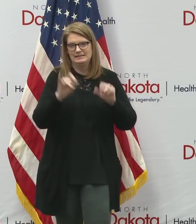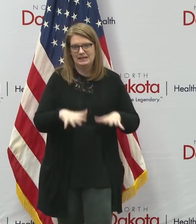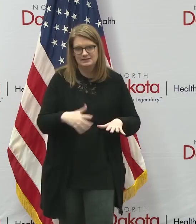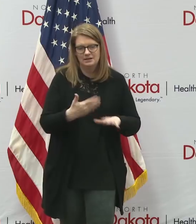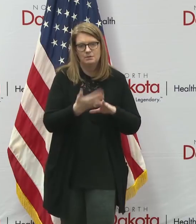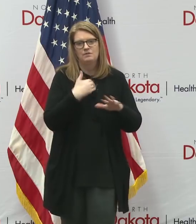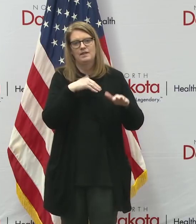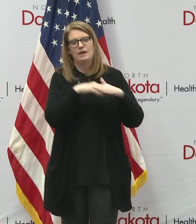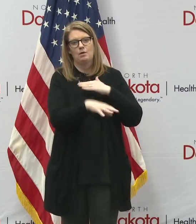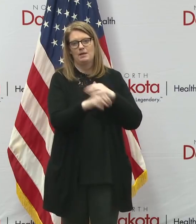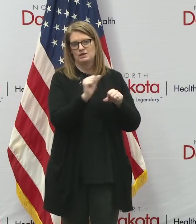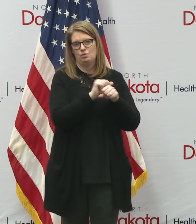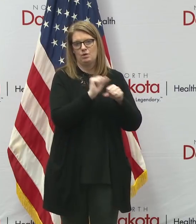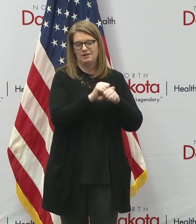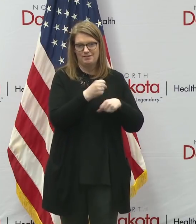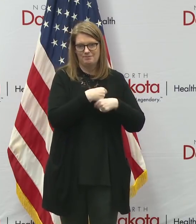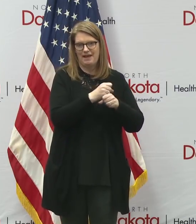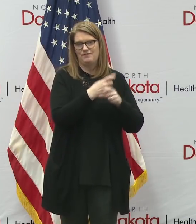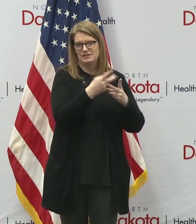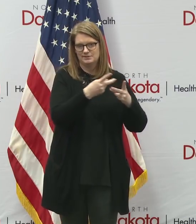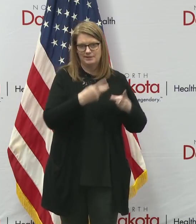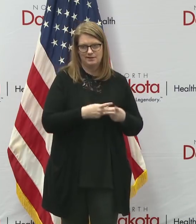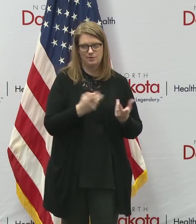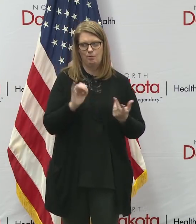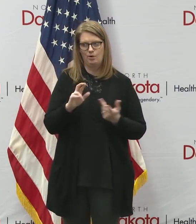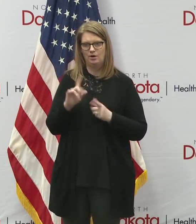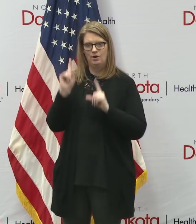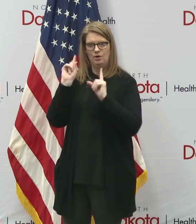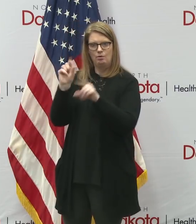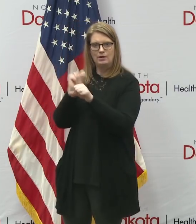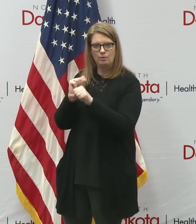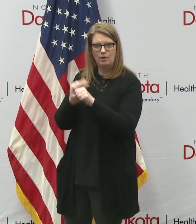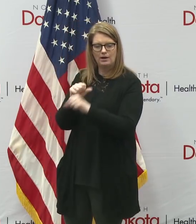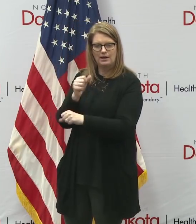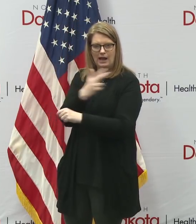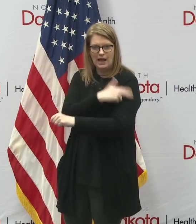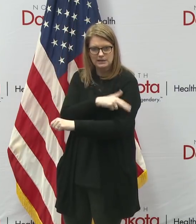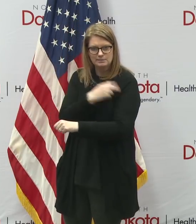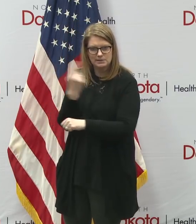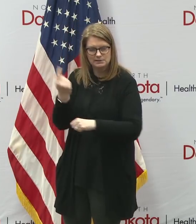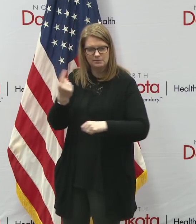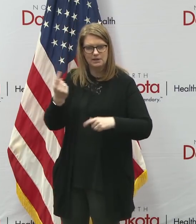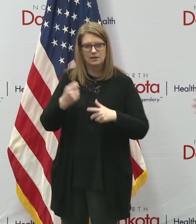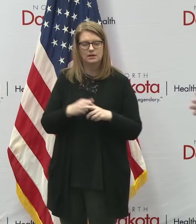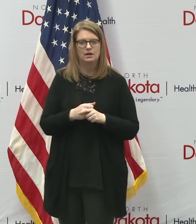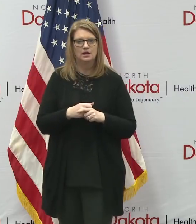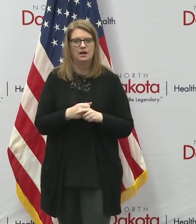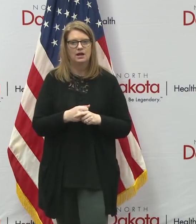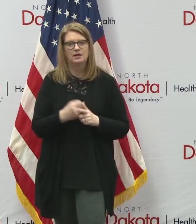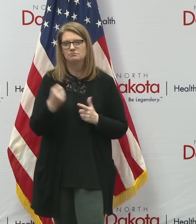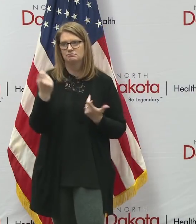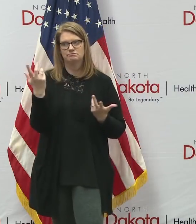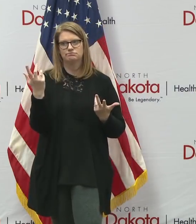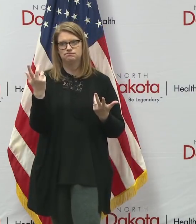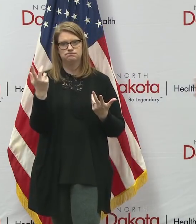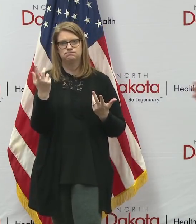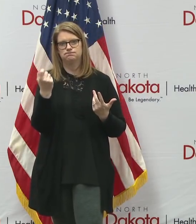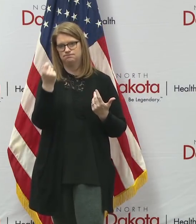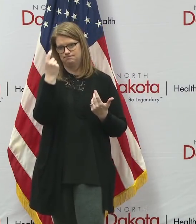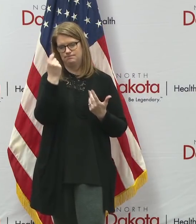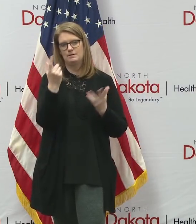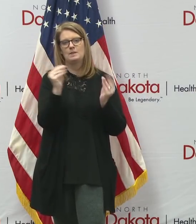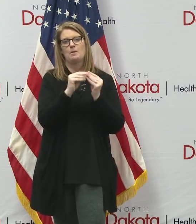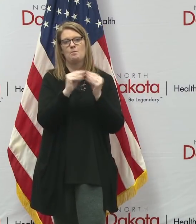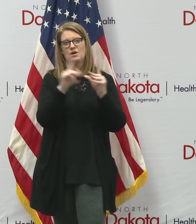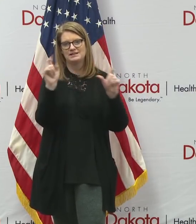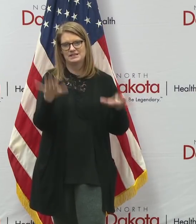work in a manufacturing facility, much less going back to work in a hospital. So there will be an explosion of more testing